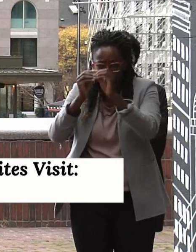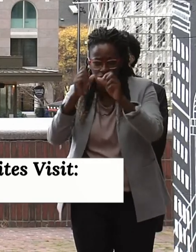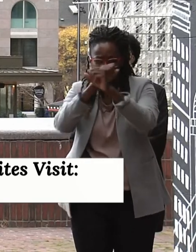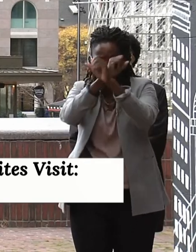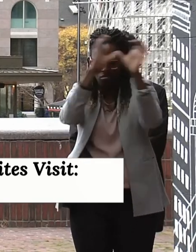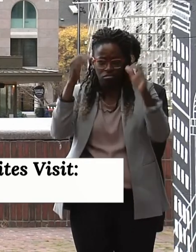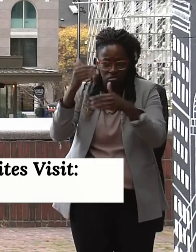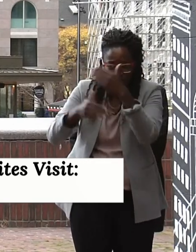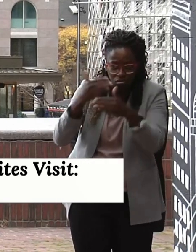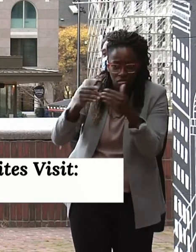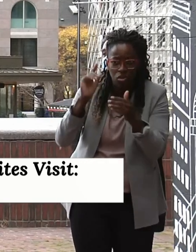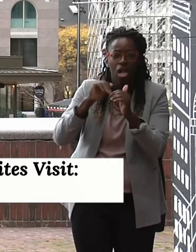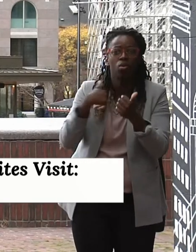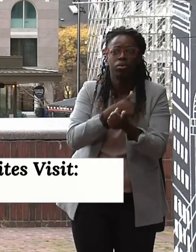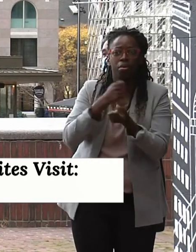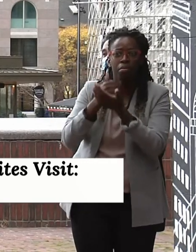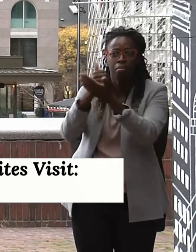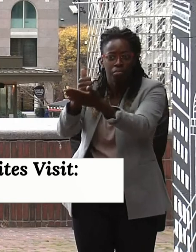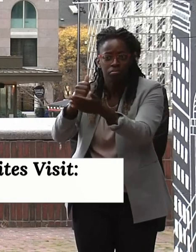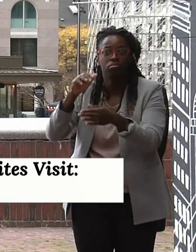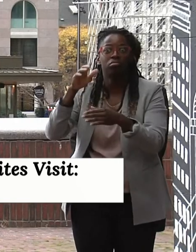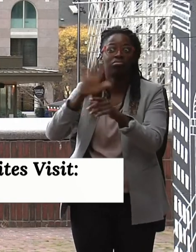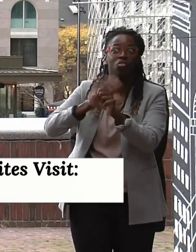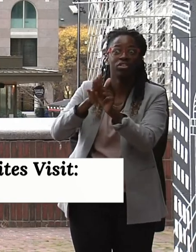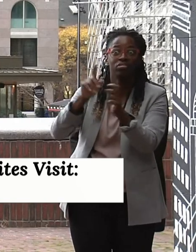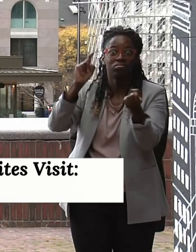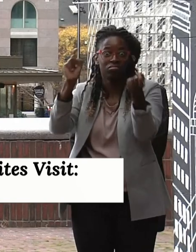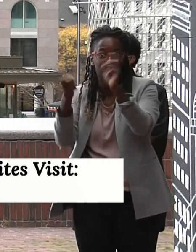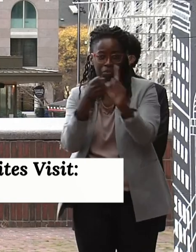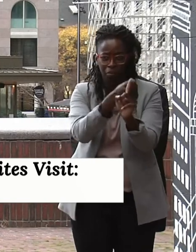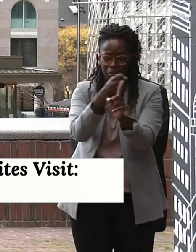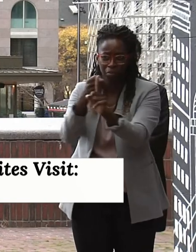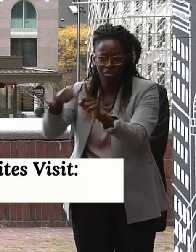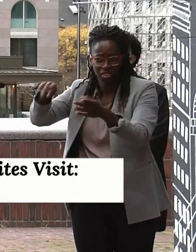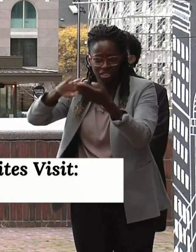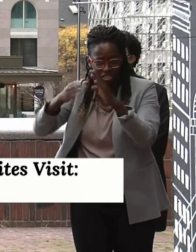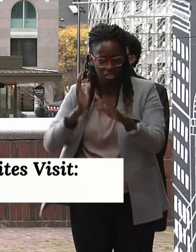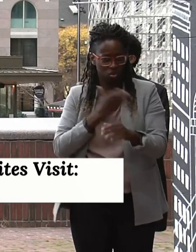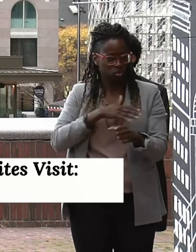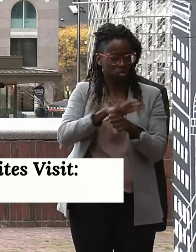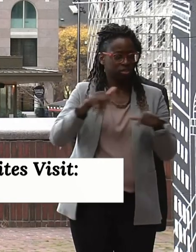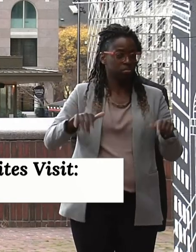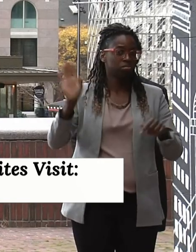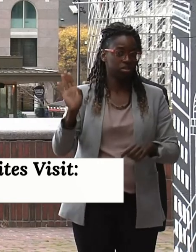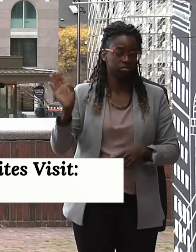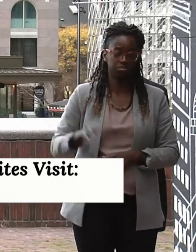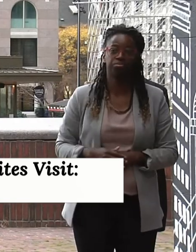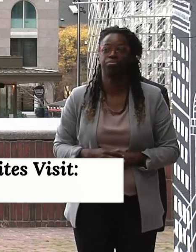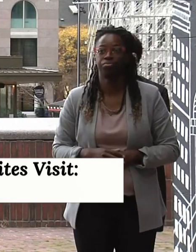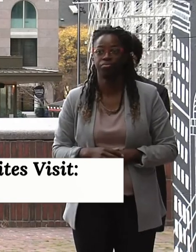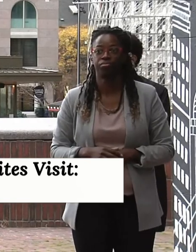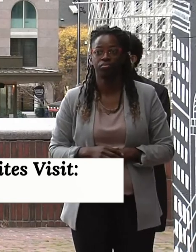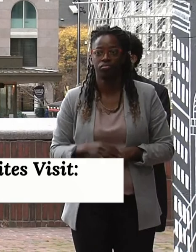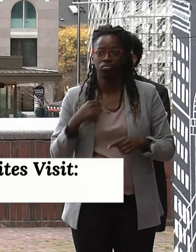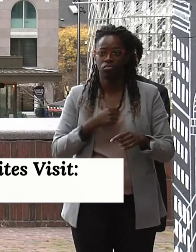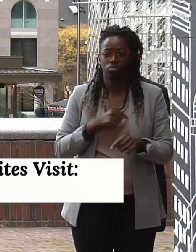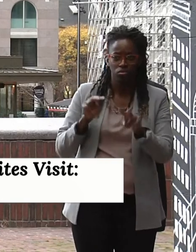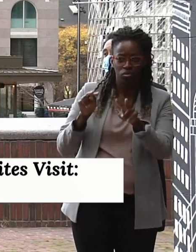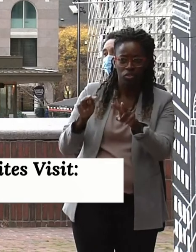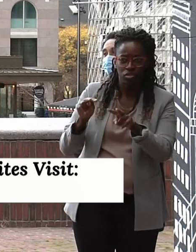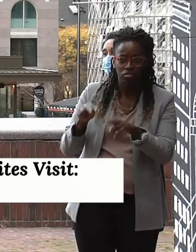impact on our neighborhoods also evolve. We need to evolve, and what we're doing is monitoring so we understand